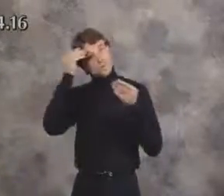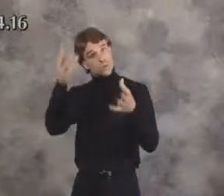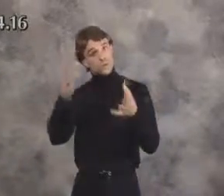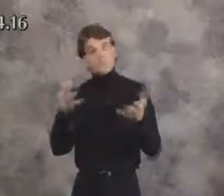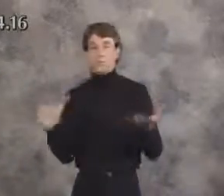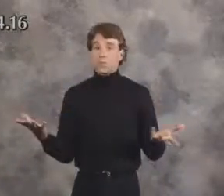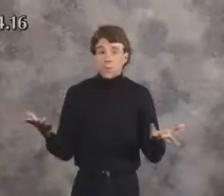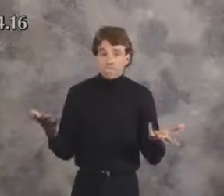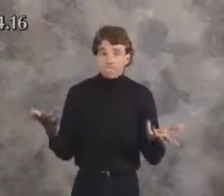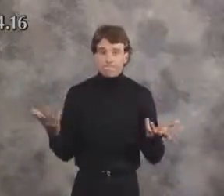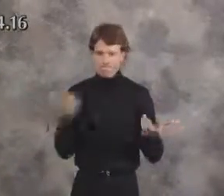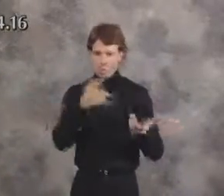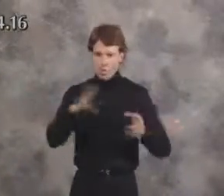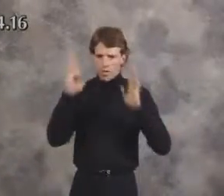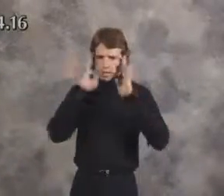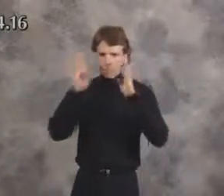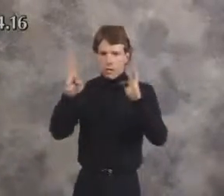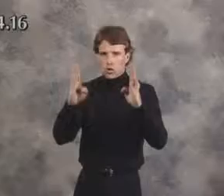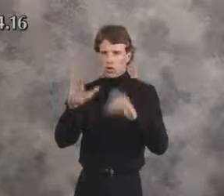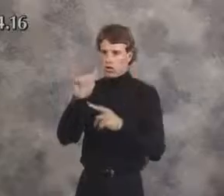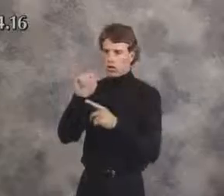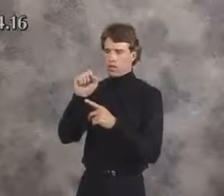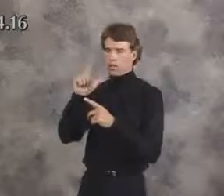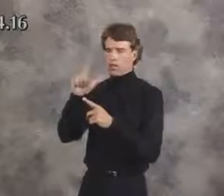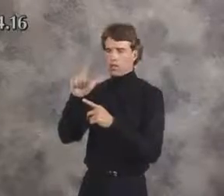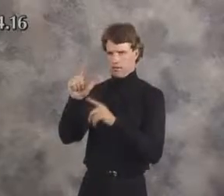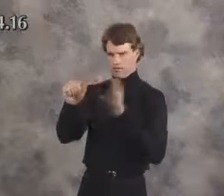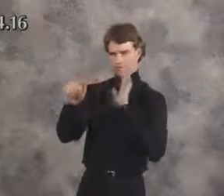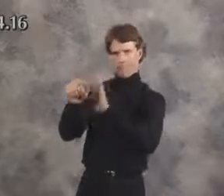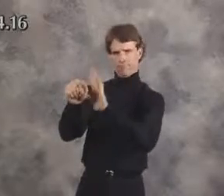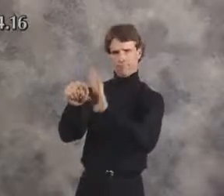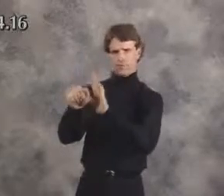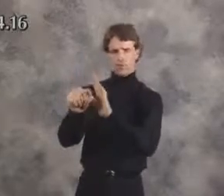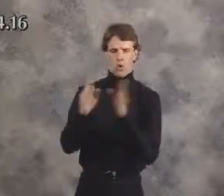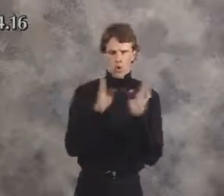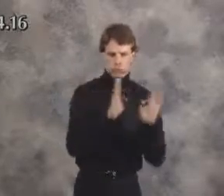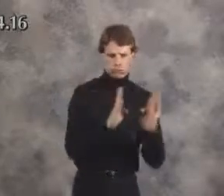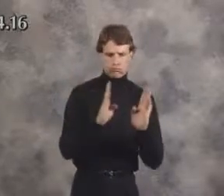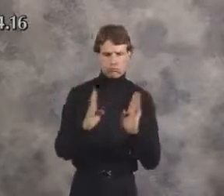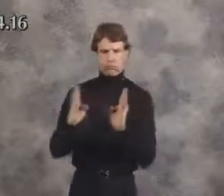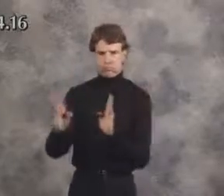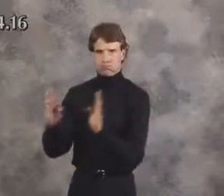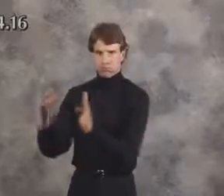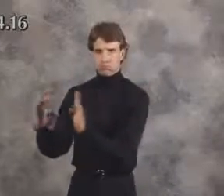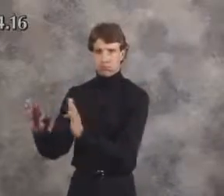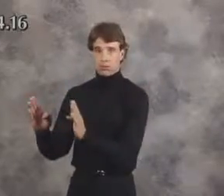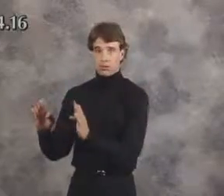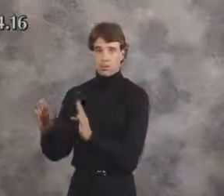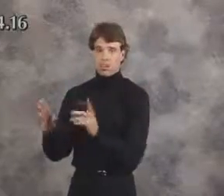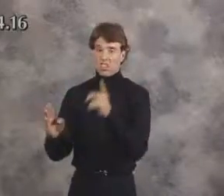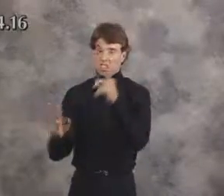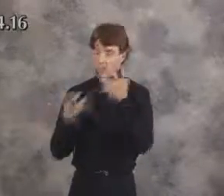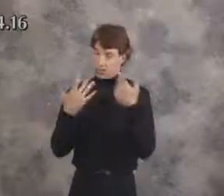Today's grammatical notes will focus on ASL sentence structure and word